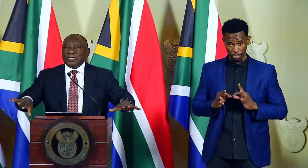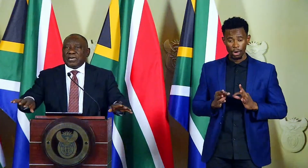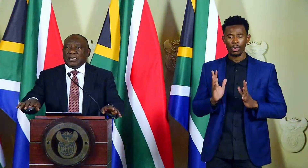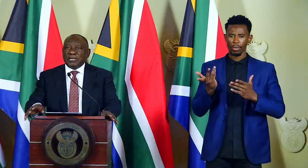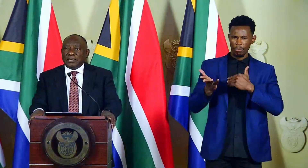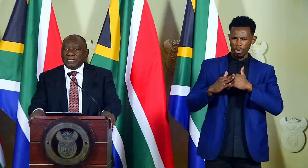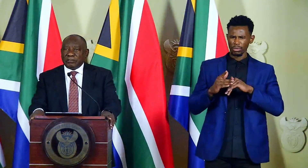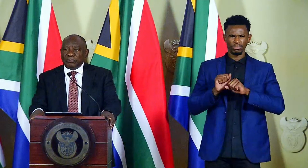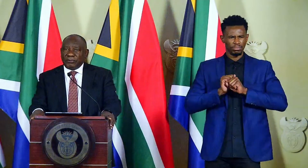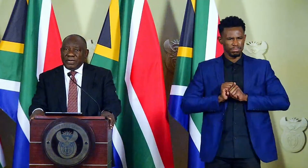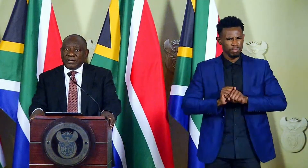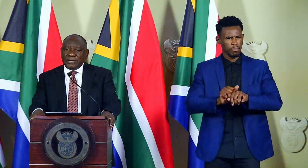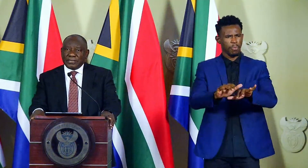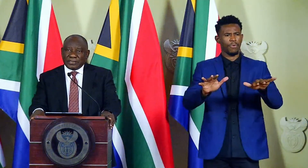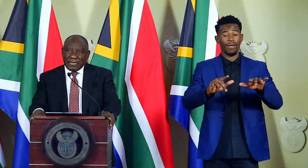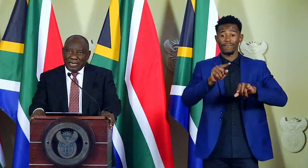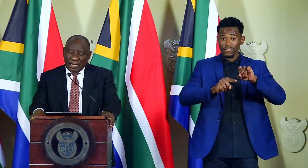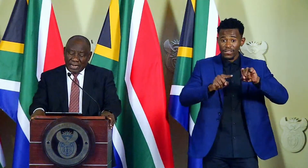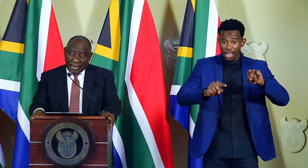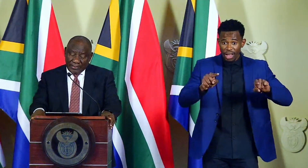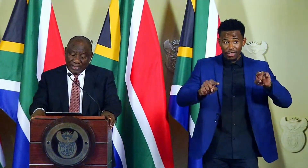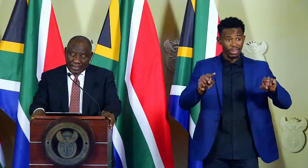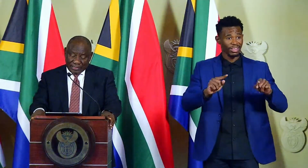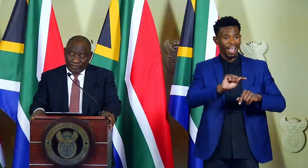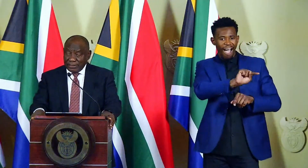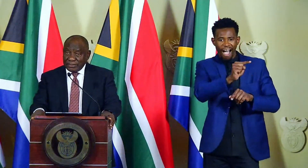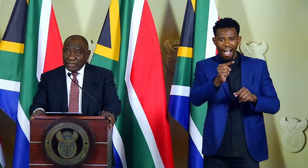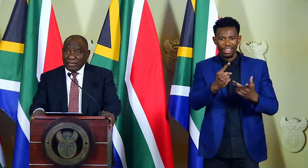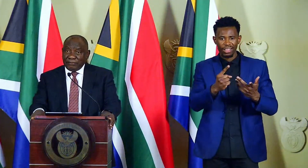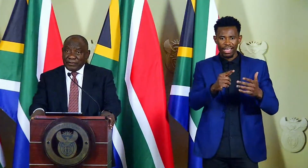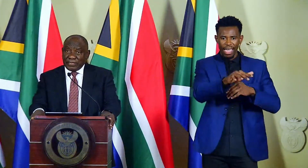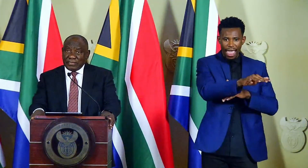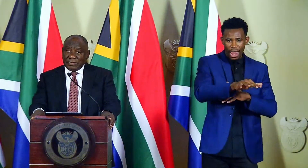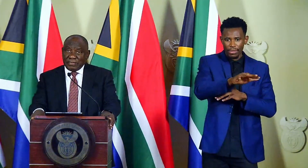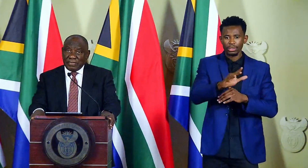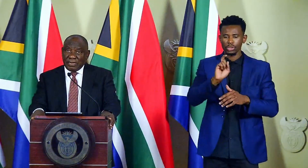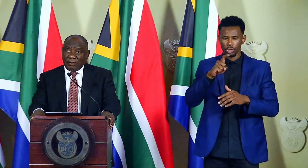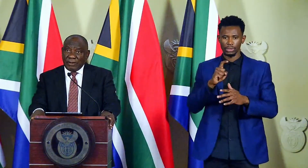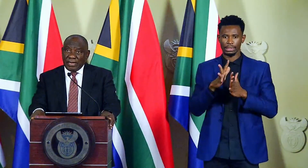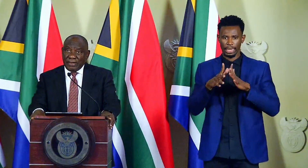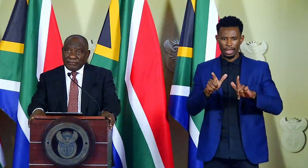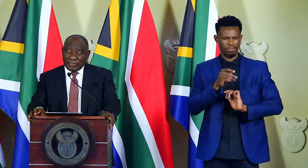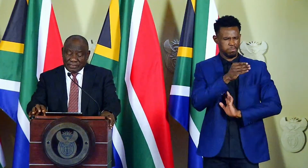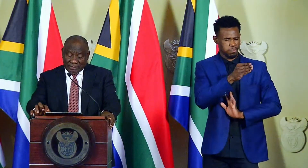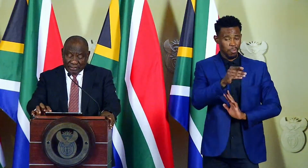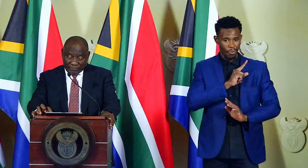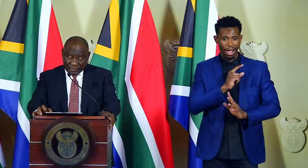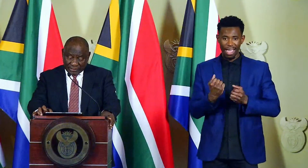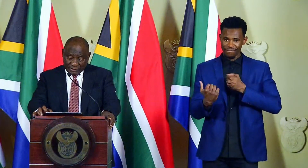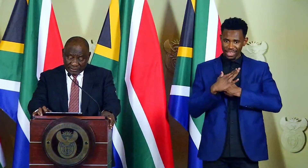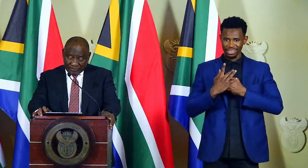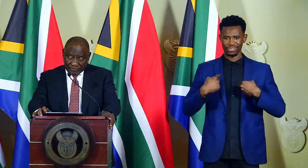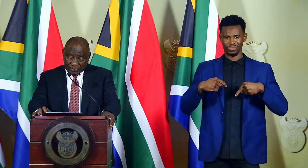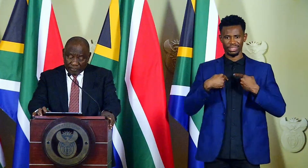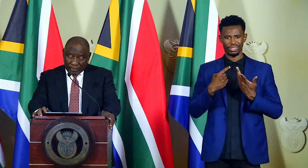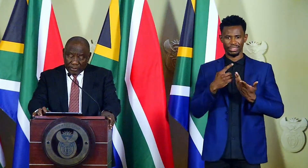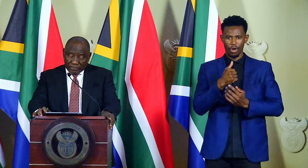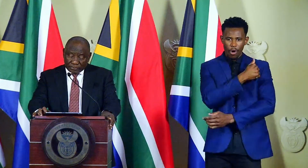immediately filter into various other aspects that affect our lives as South